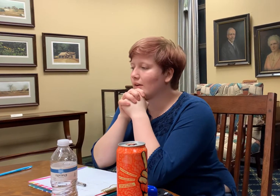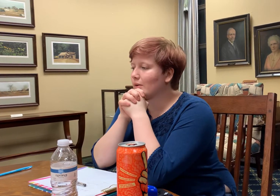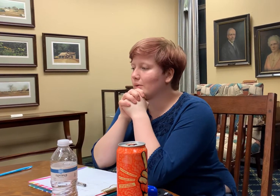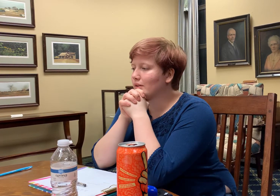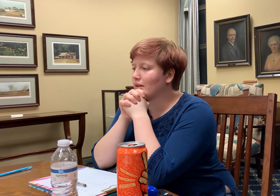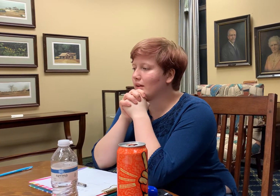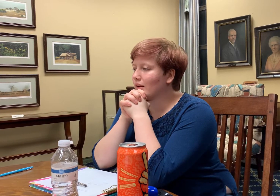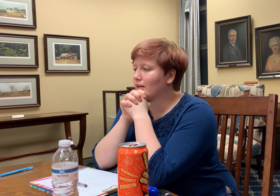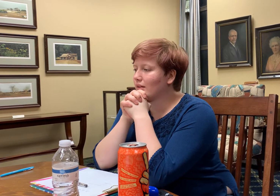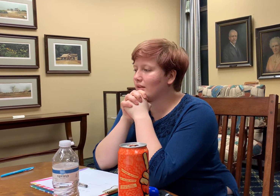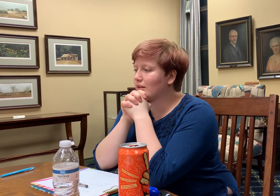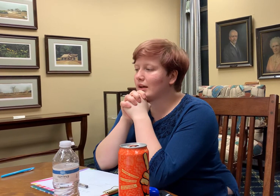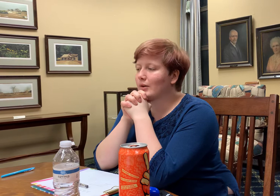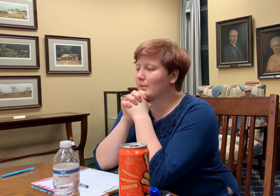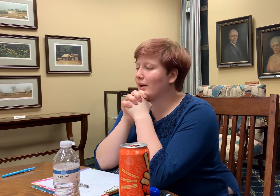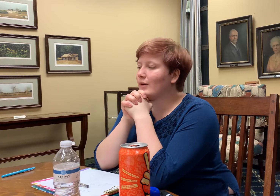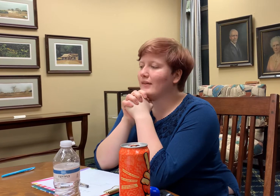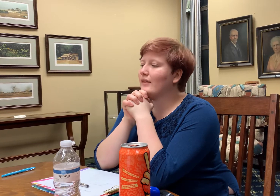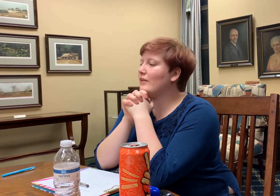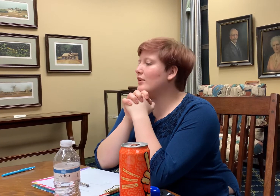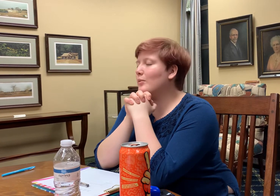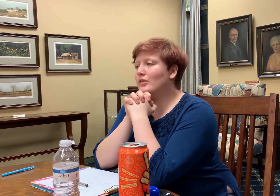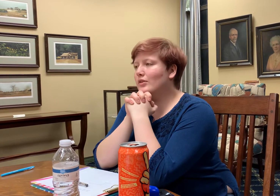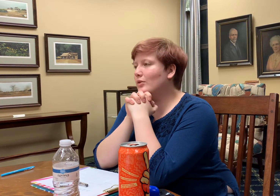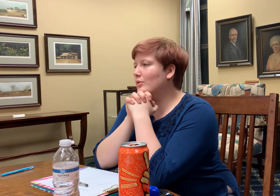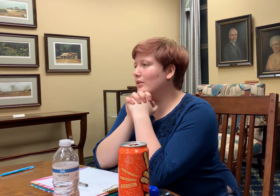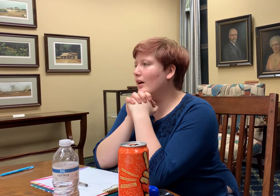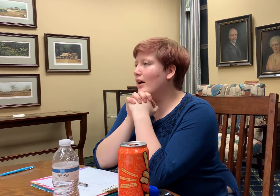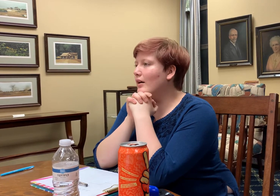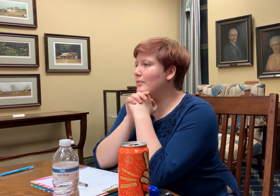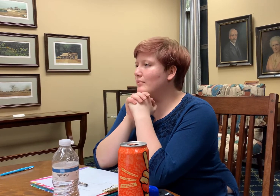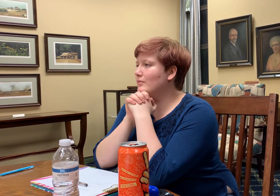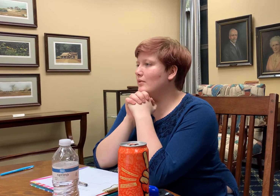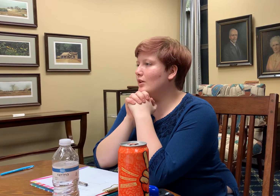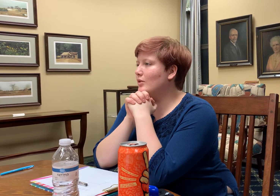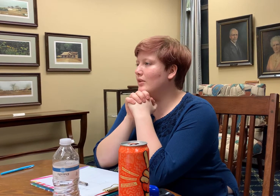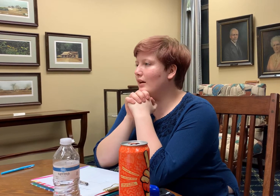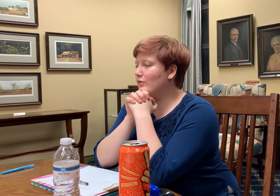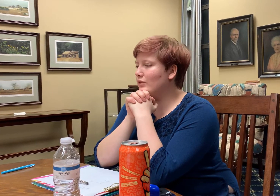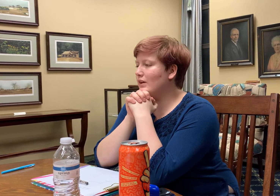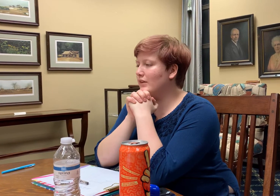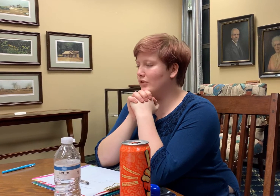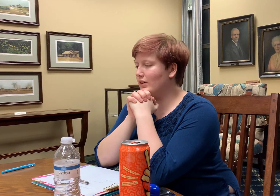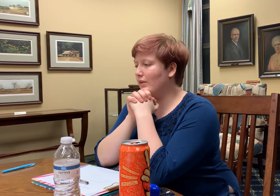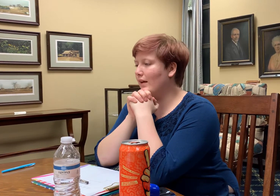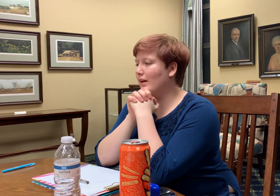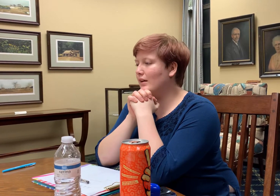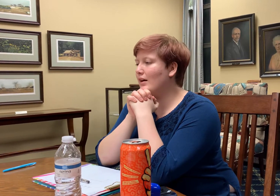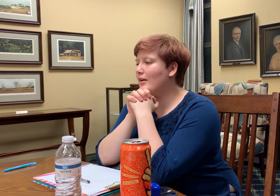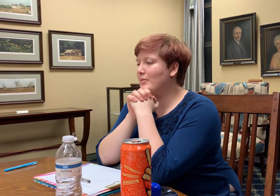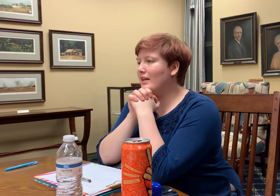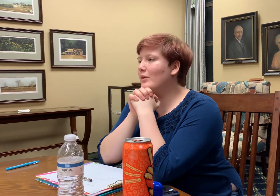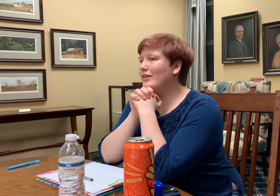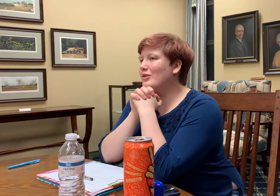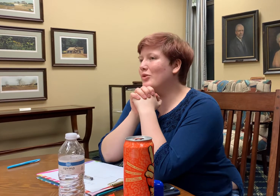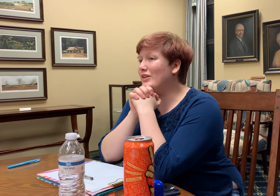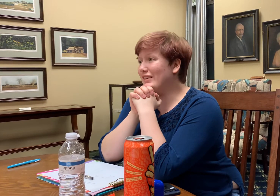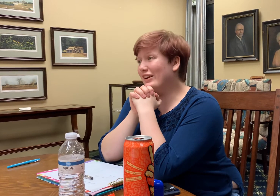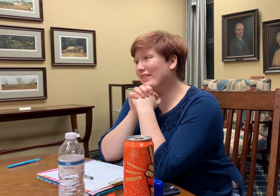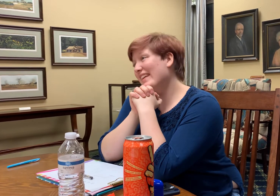So, I know I say this every time we do, deaf history thing. But that's why it's so important to learn